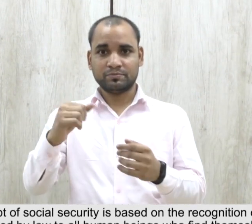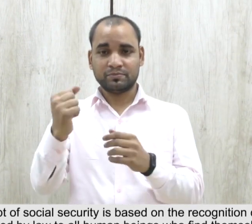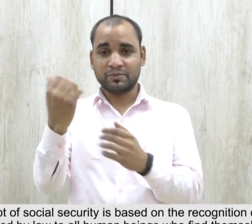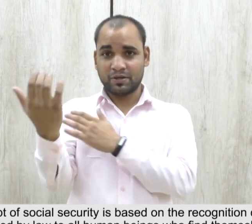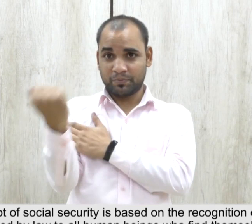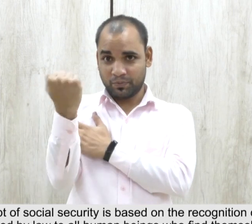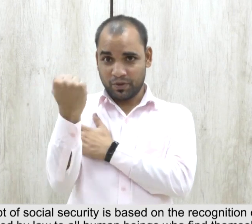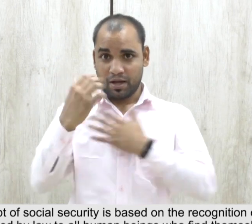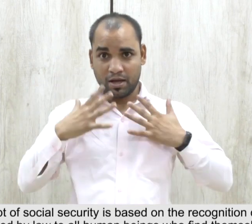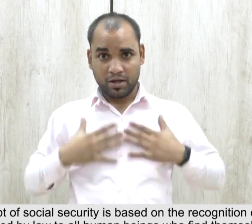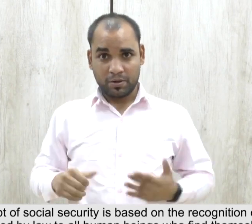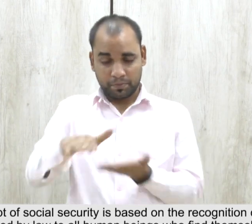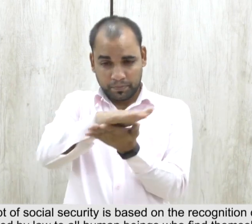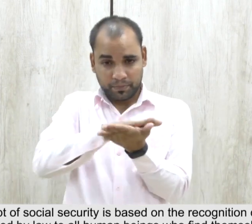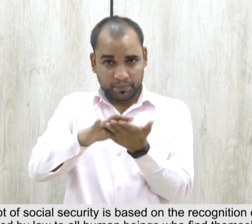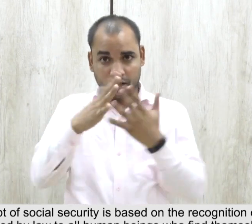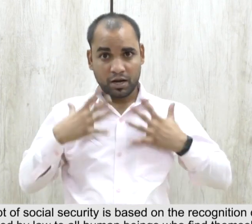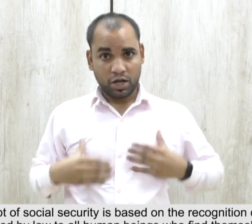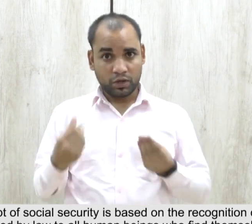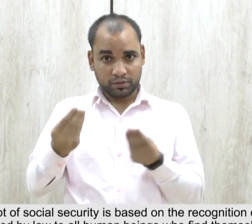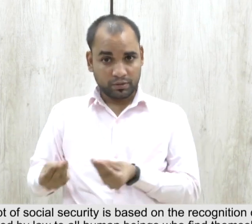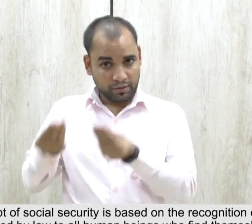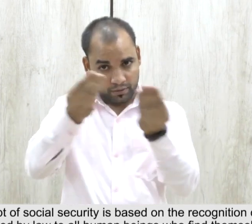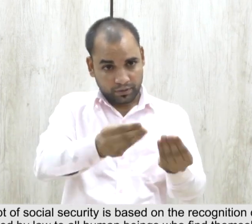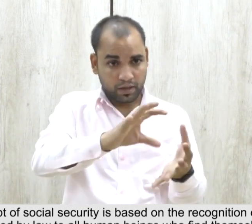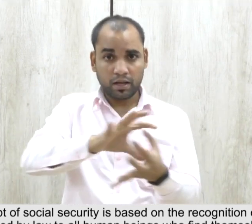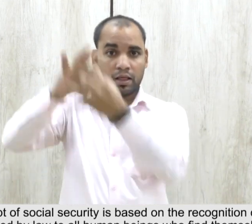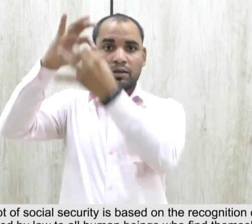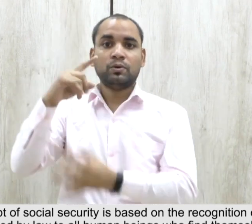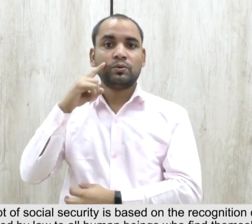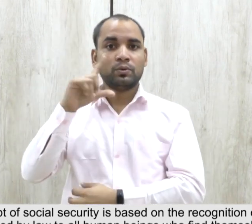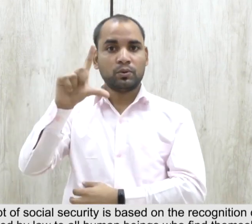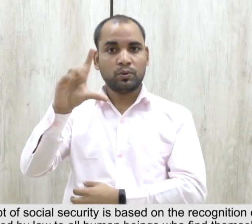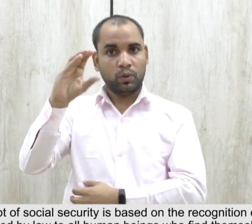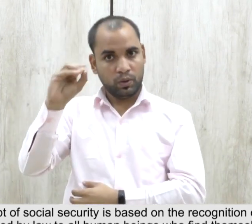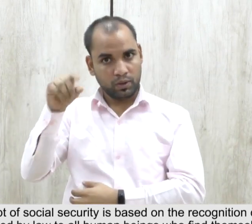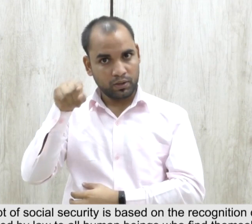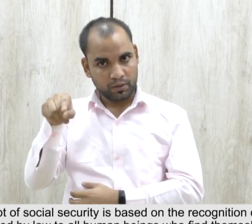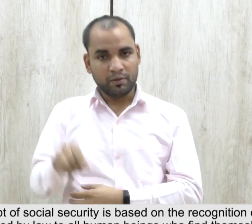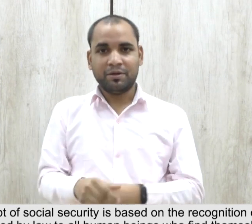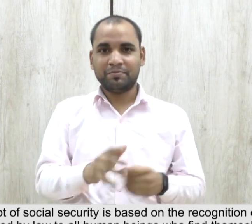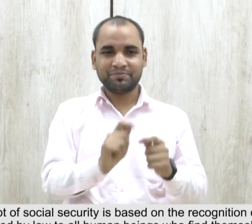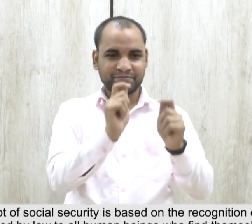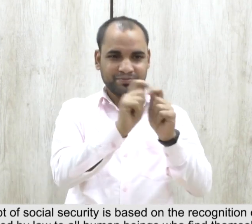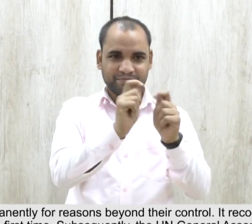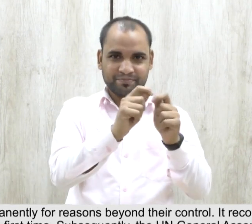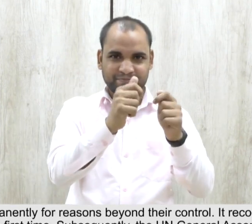is based on the recognition of the fundamental social right guaranteed by law to all human beings who find themselves unable to work temporarily